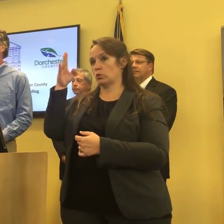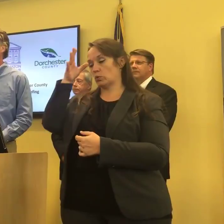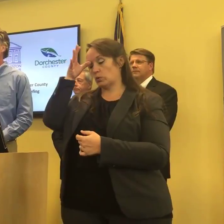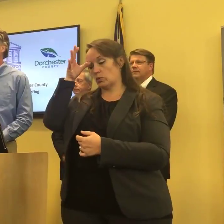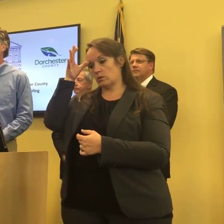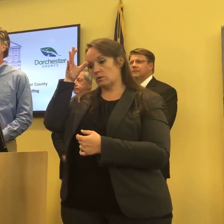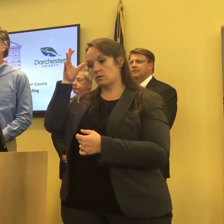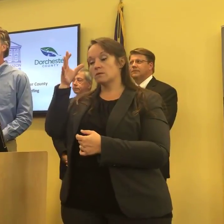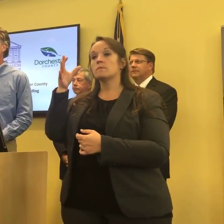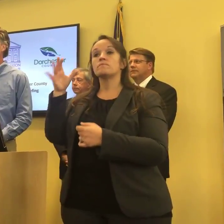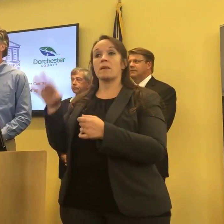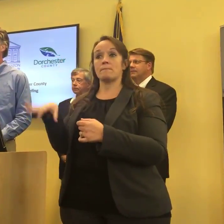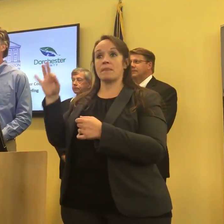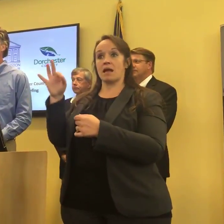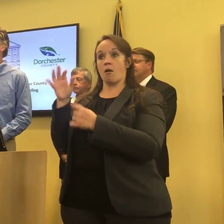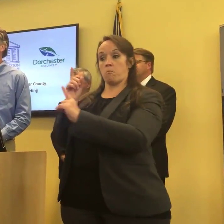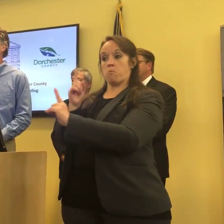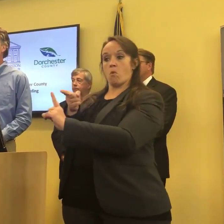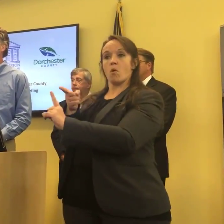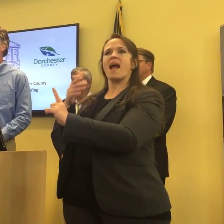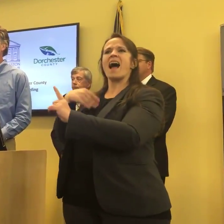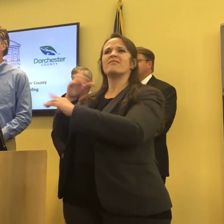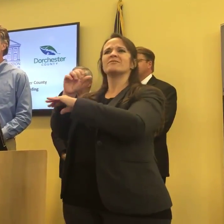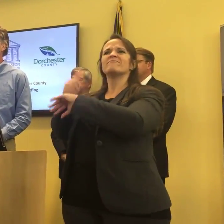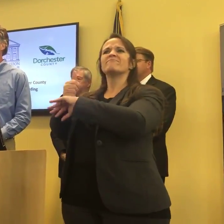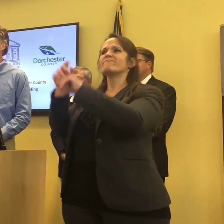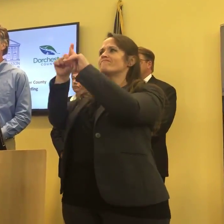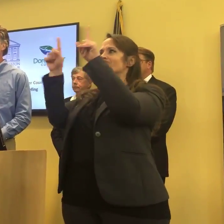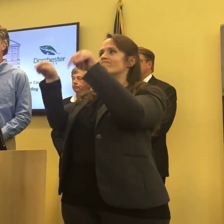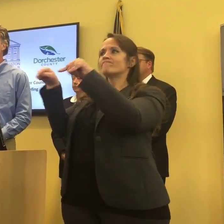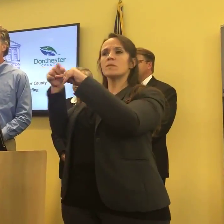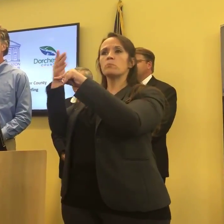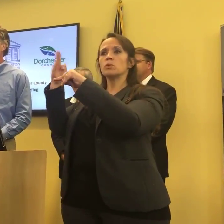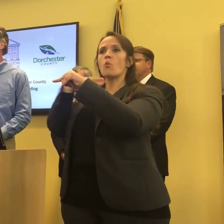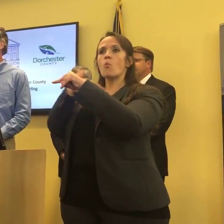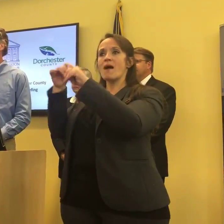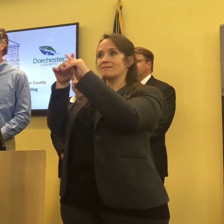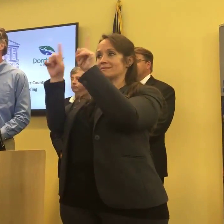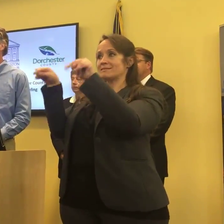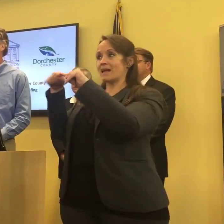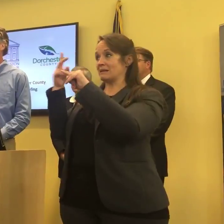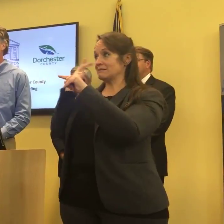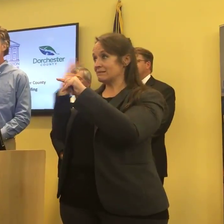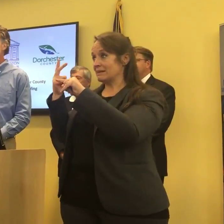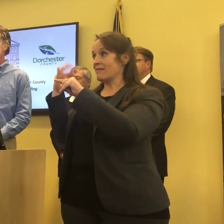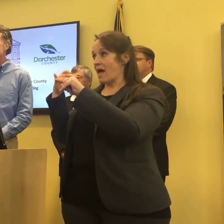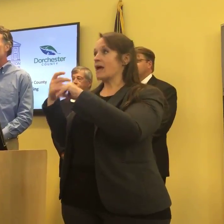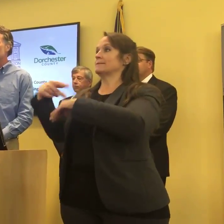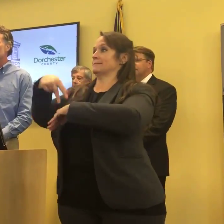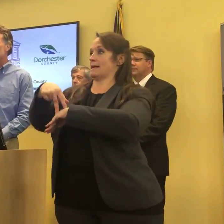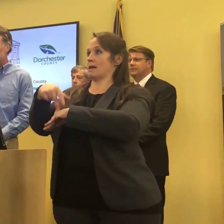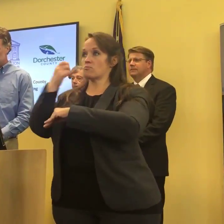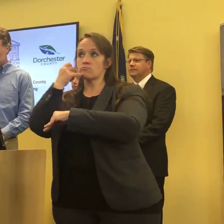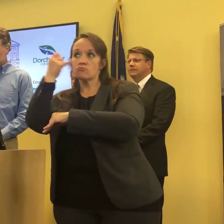hurricane pickup point locations marked by our blue signs, blue and white signs, and you can call that same phone number again. It's